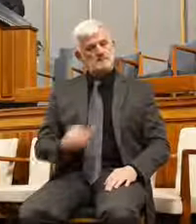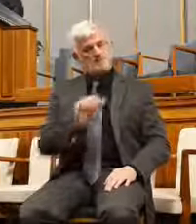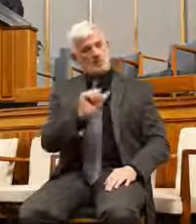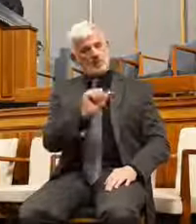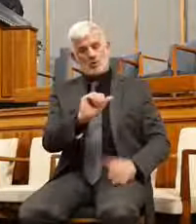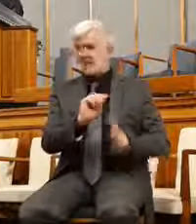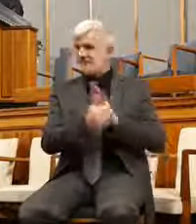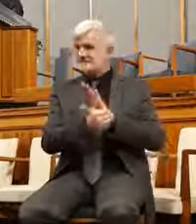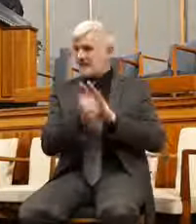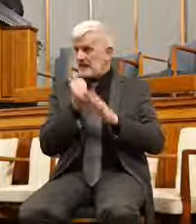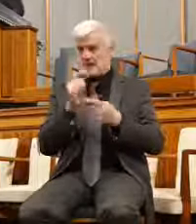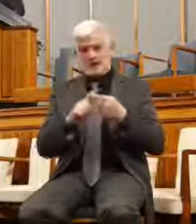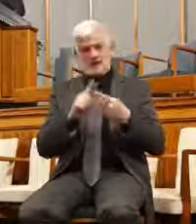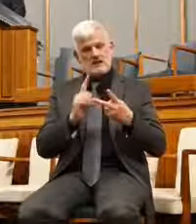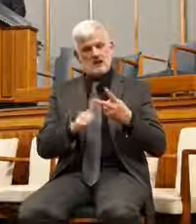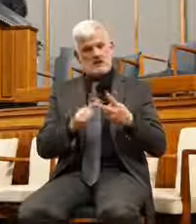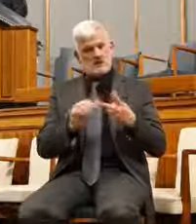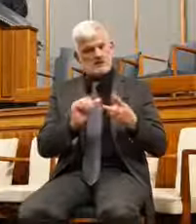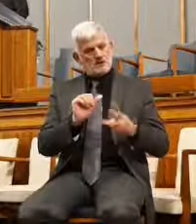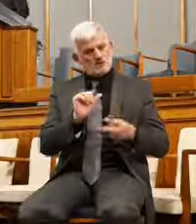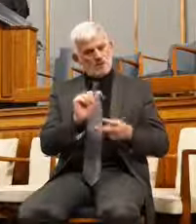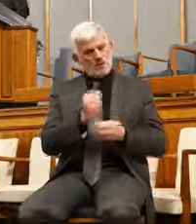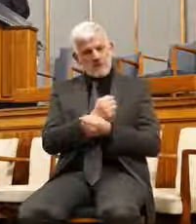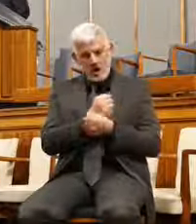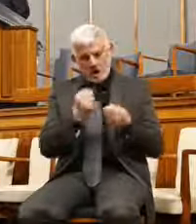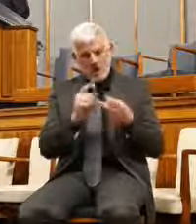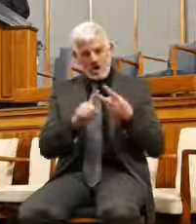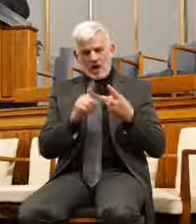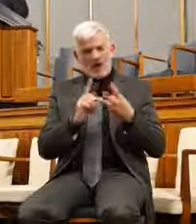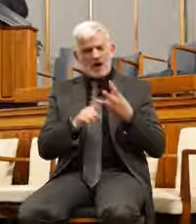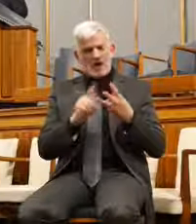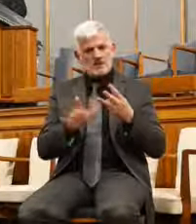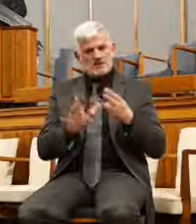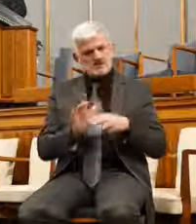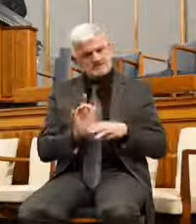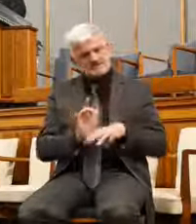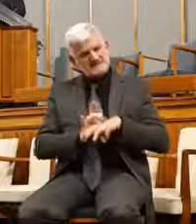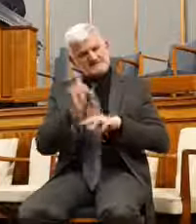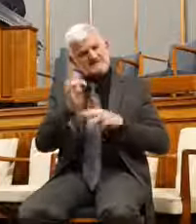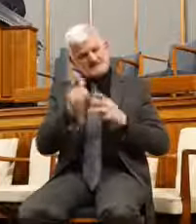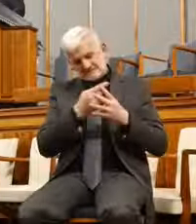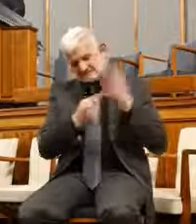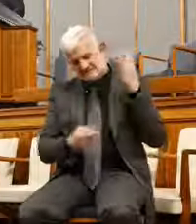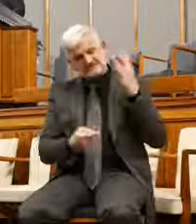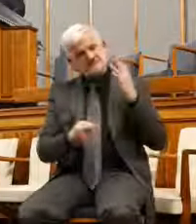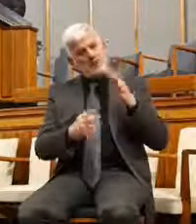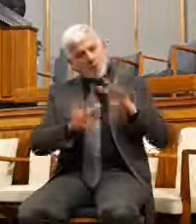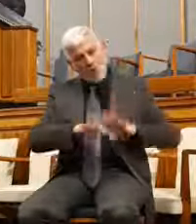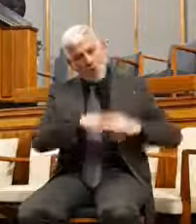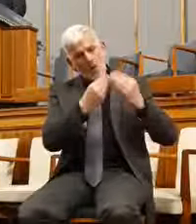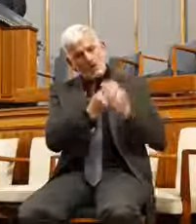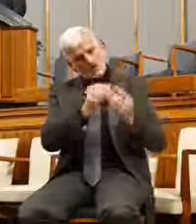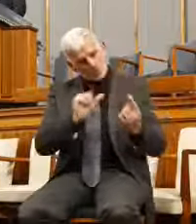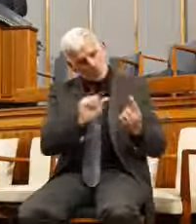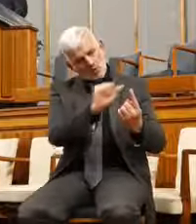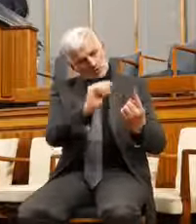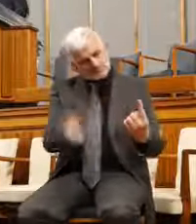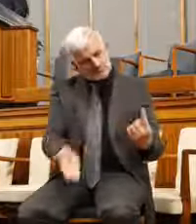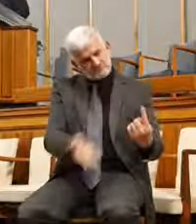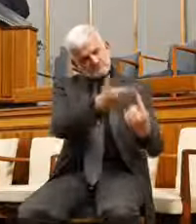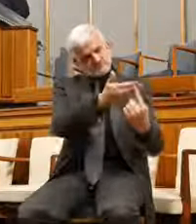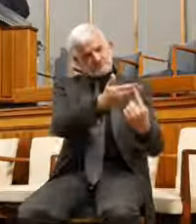particular combination of aptitudes and powers and abilities and gifts are very likely largely